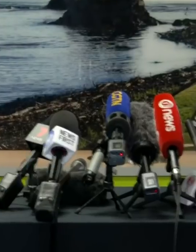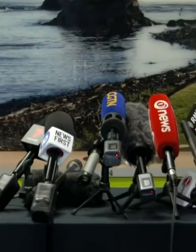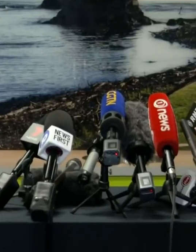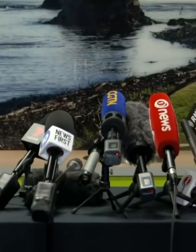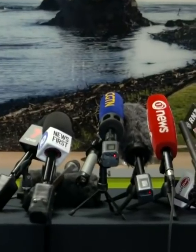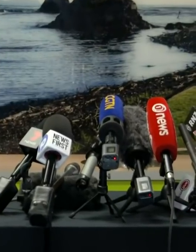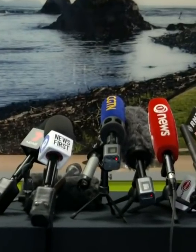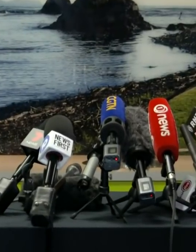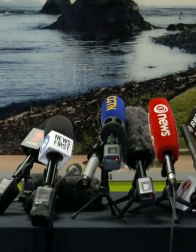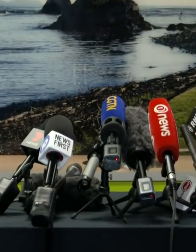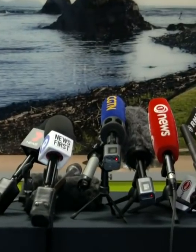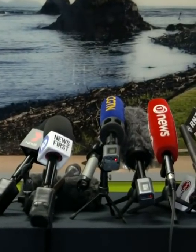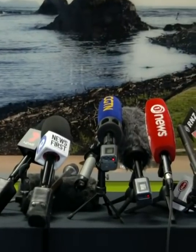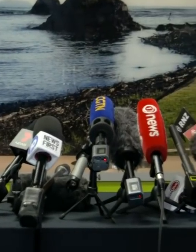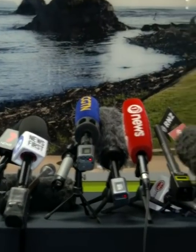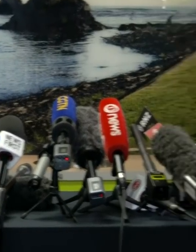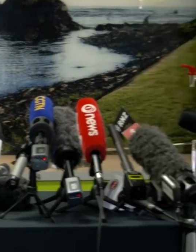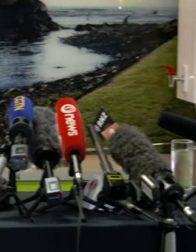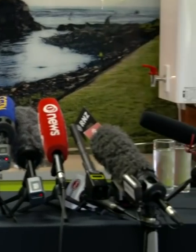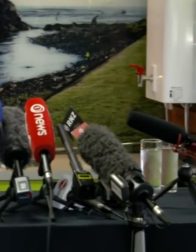Check my email for what?